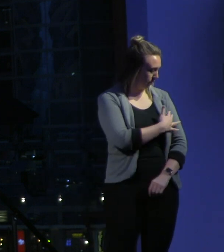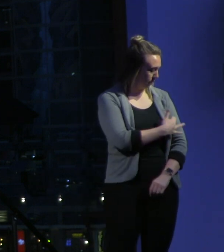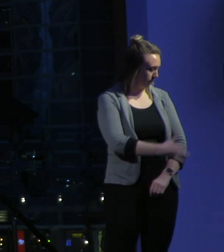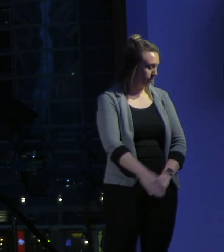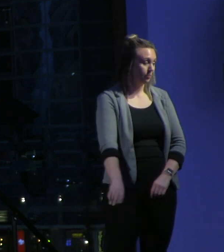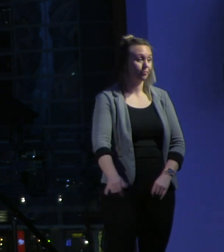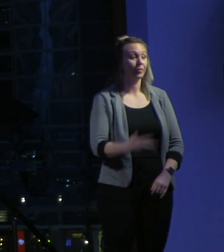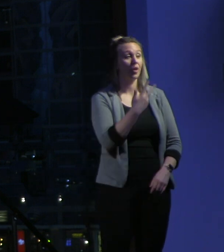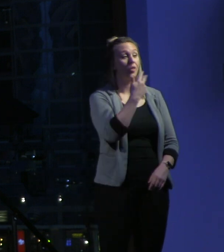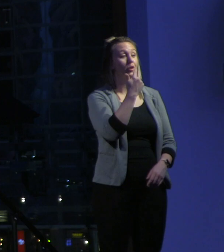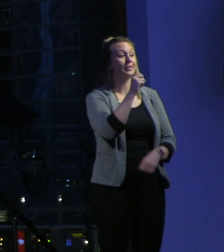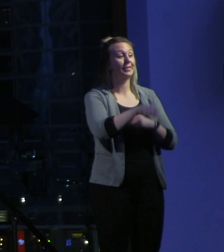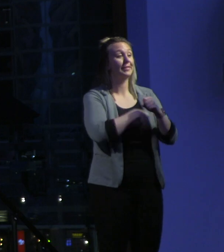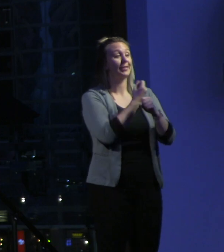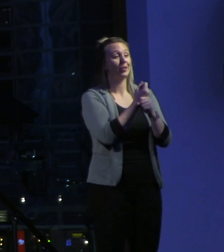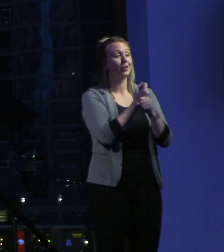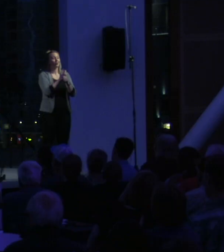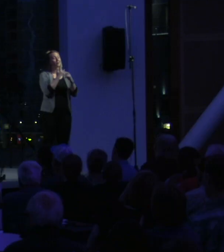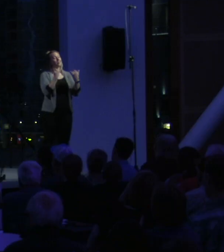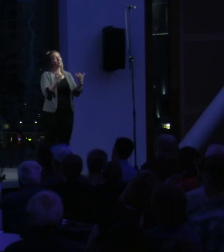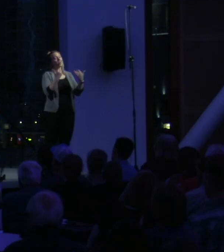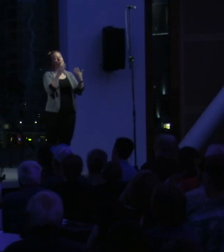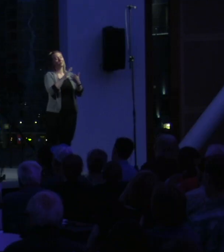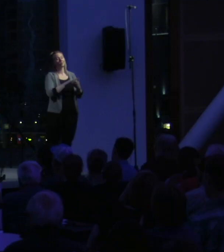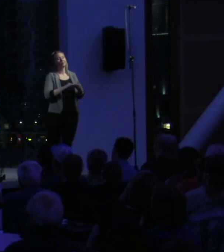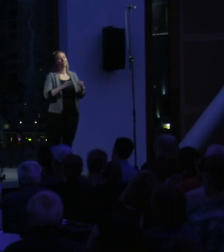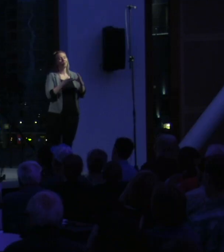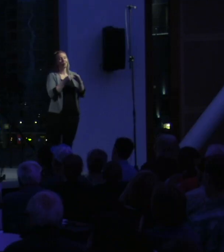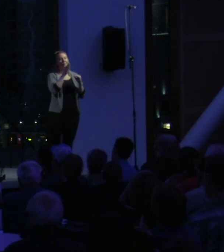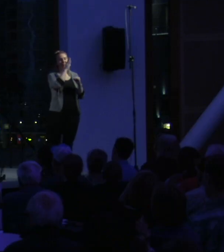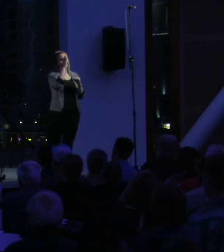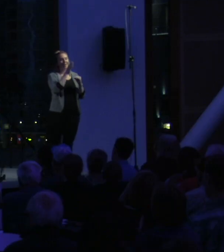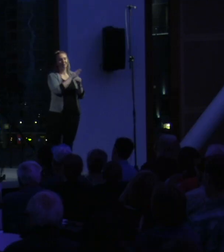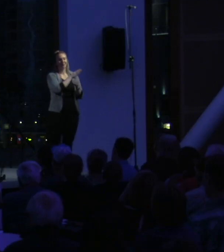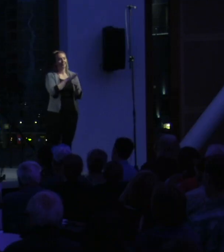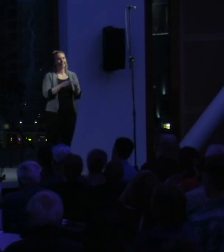13 years, and so the story doesn't